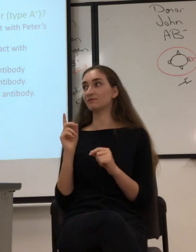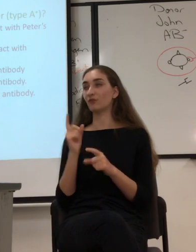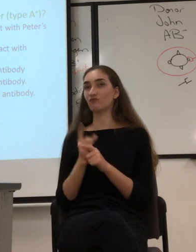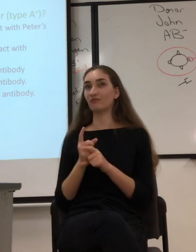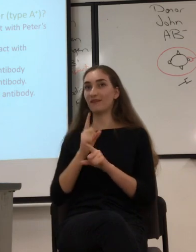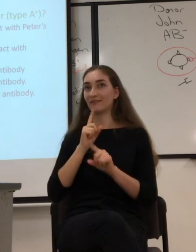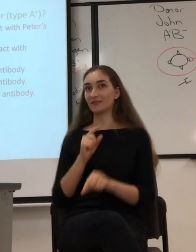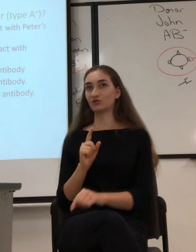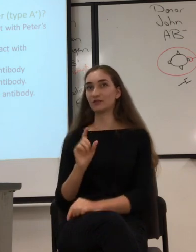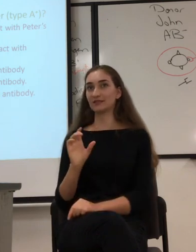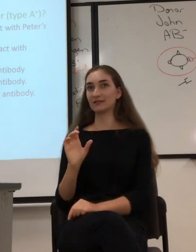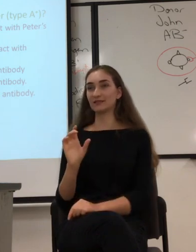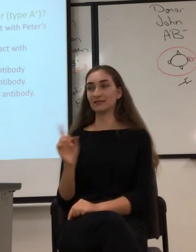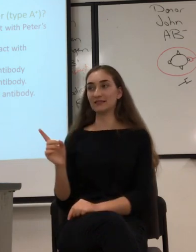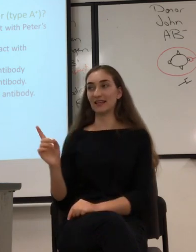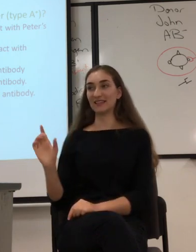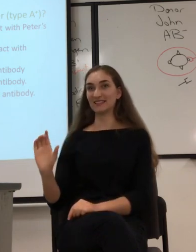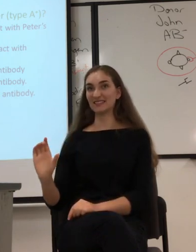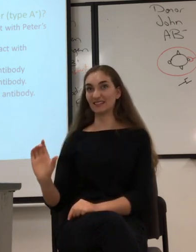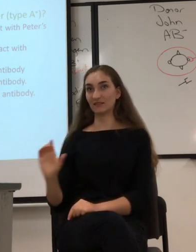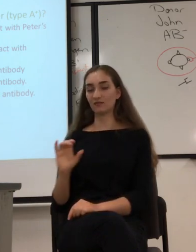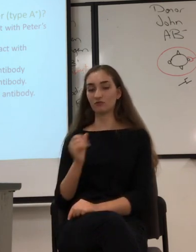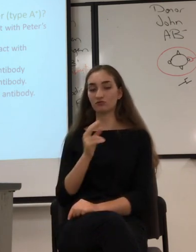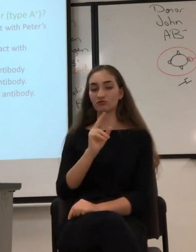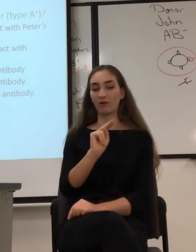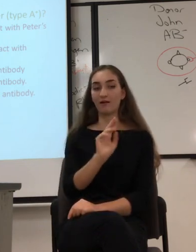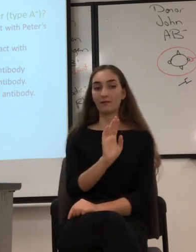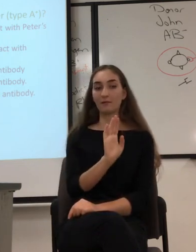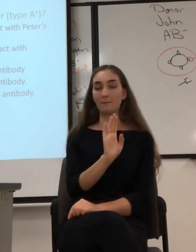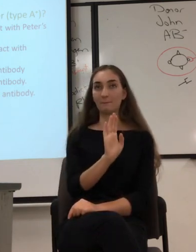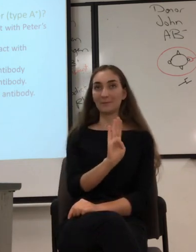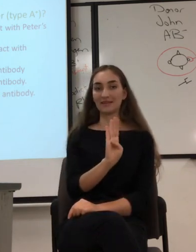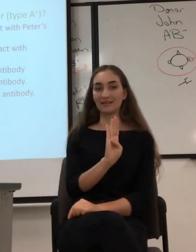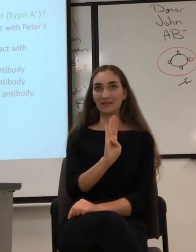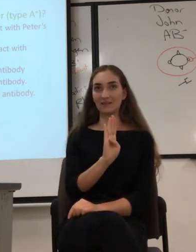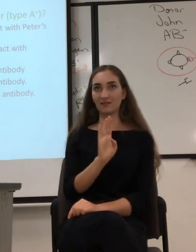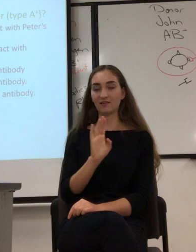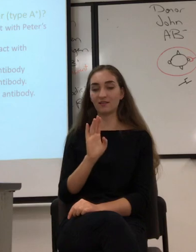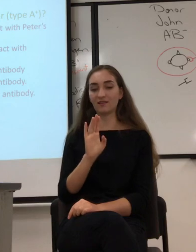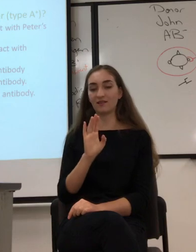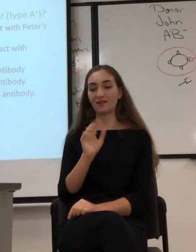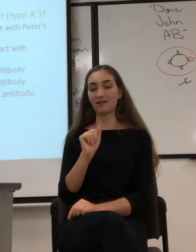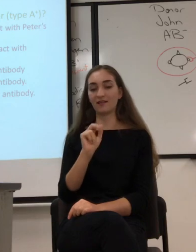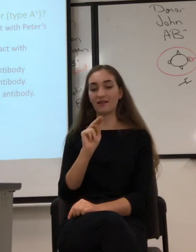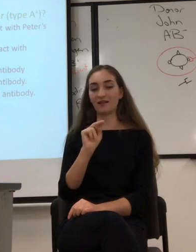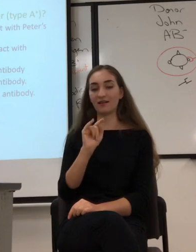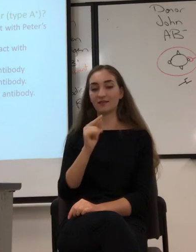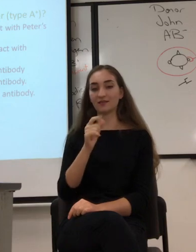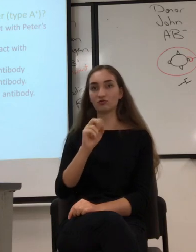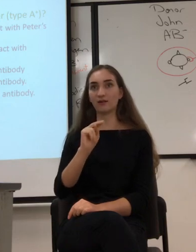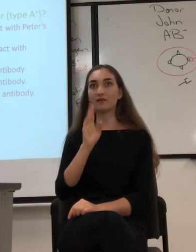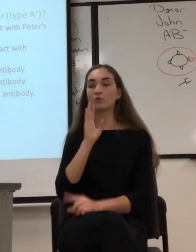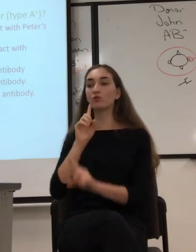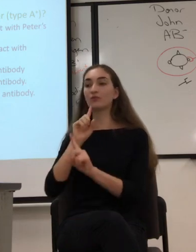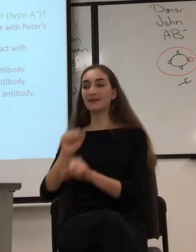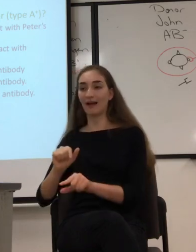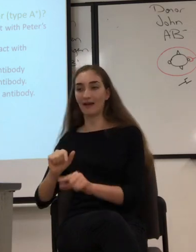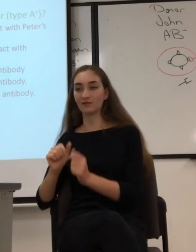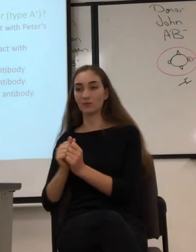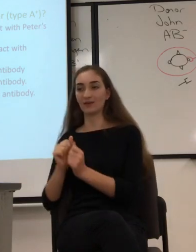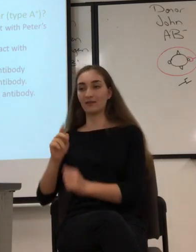Someone said C. John's B antigen will react with Peter's B antibody. That'll be the correct